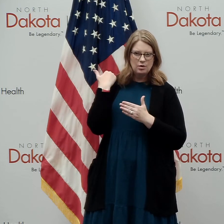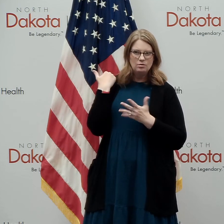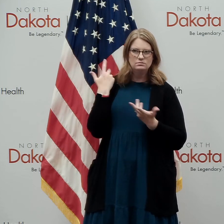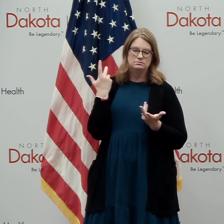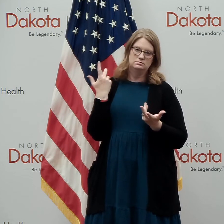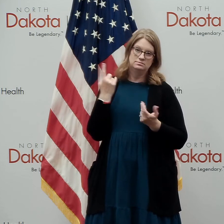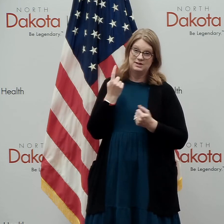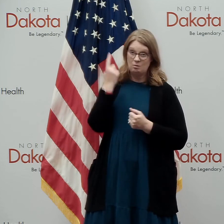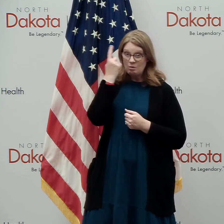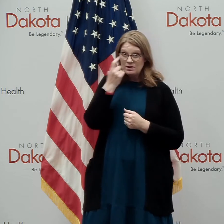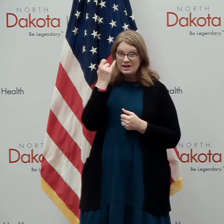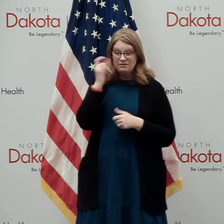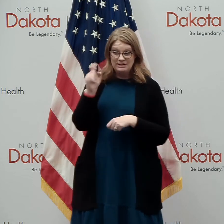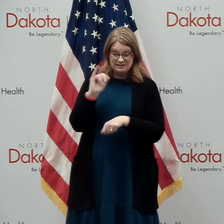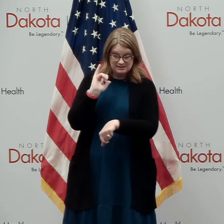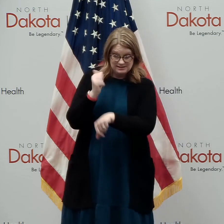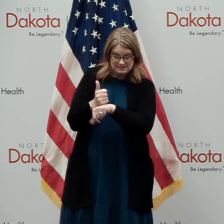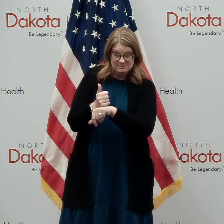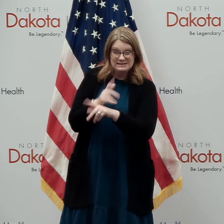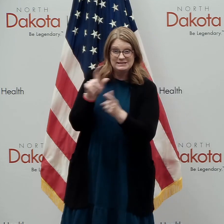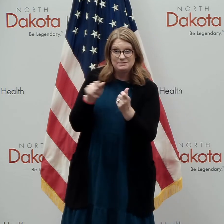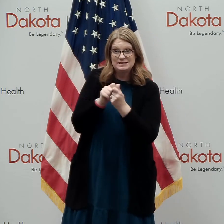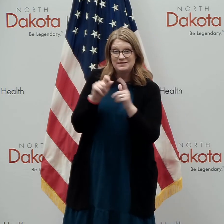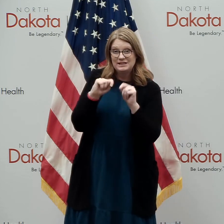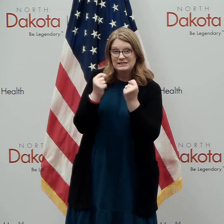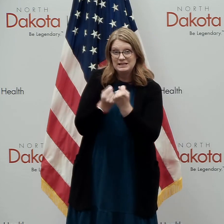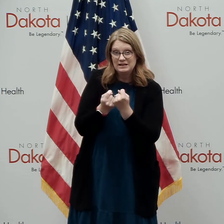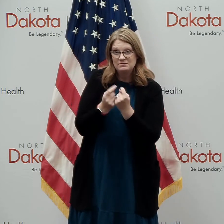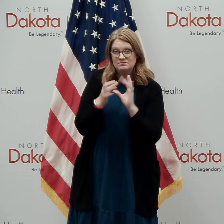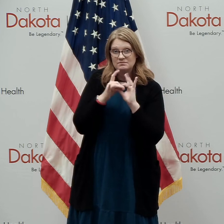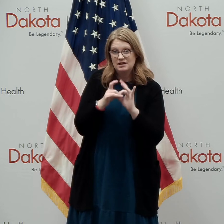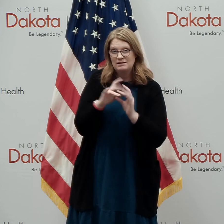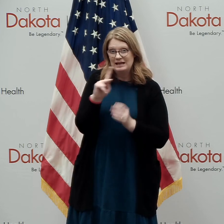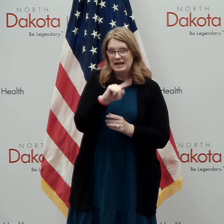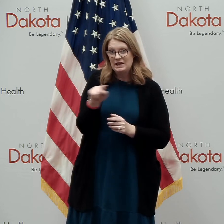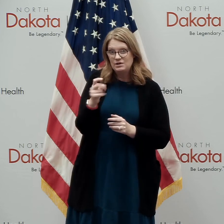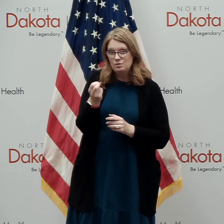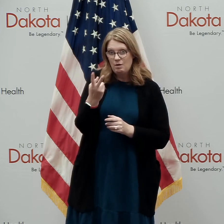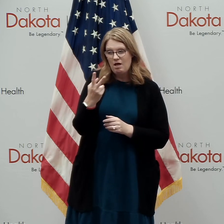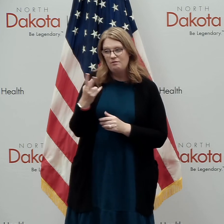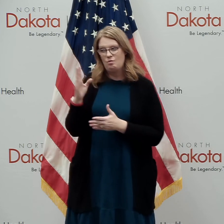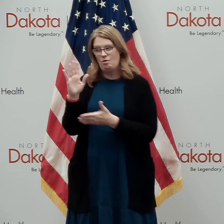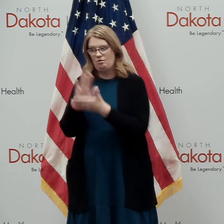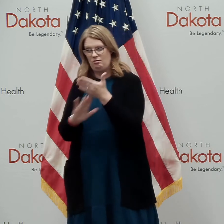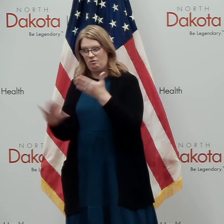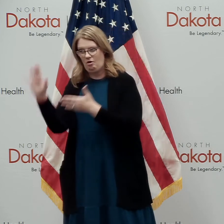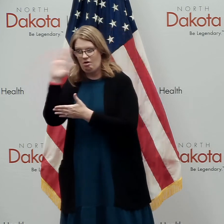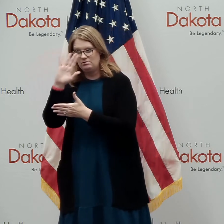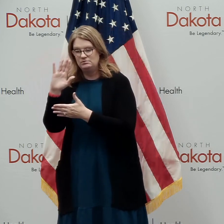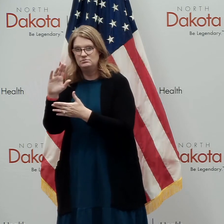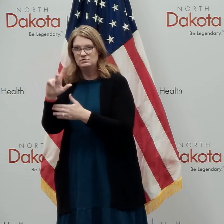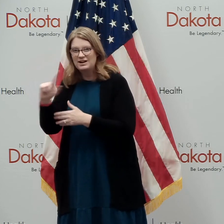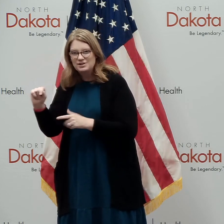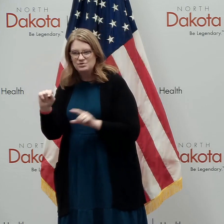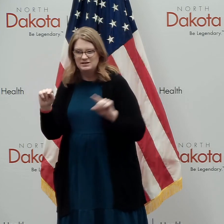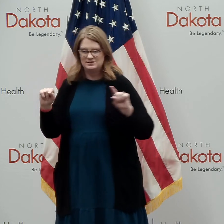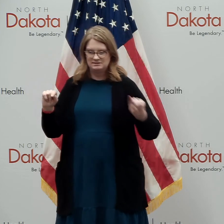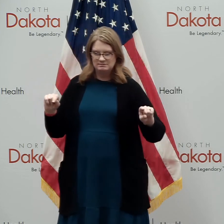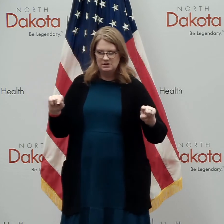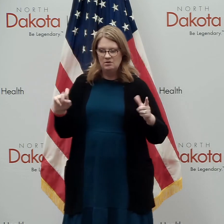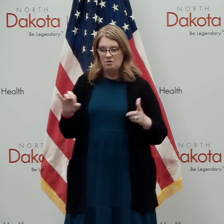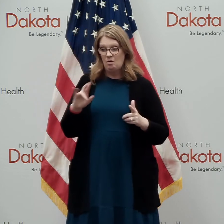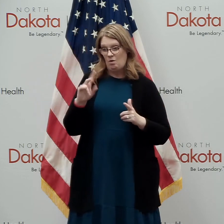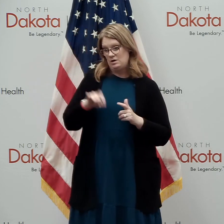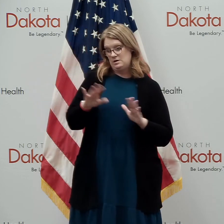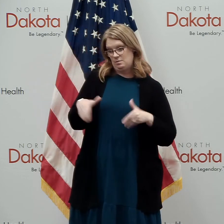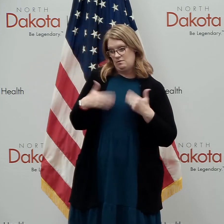up specific teams related to K-12 contact tracing and higher ed contact tracing, or do we need to provide more resources to